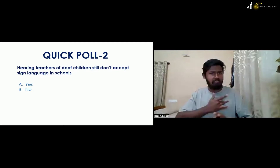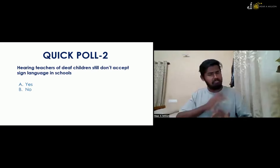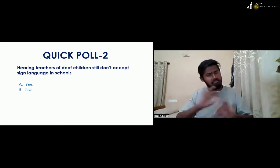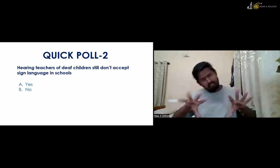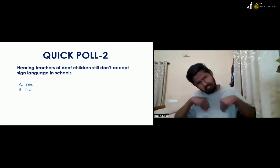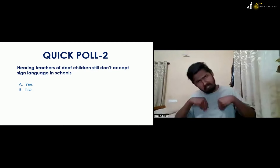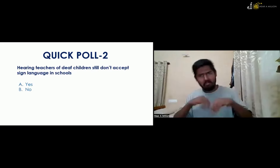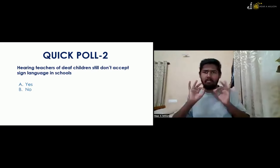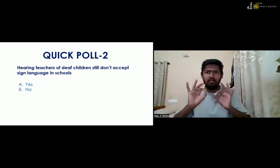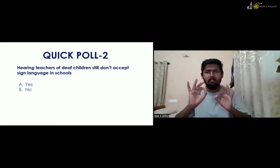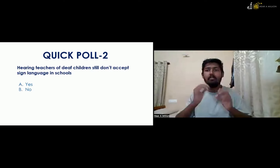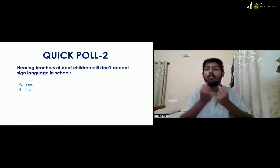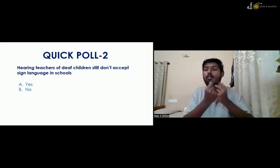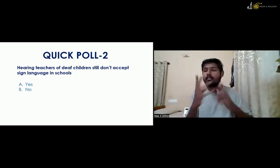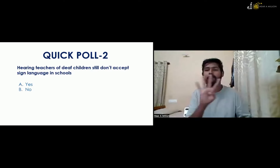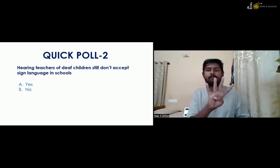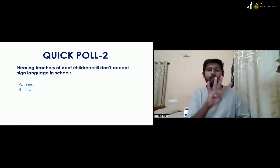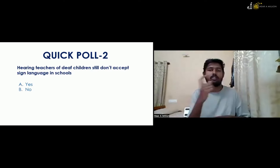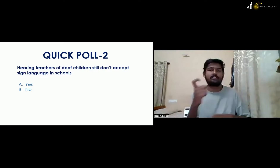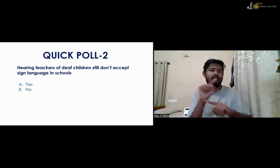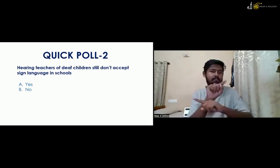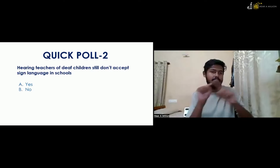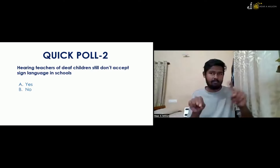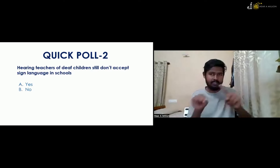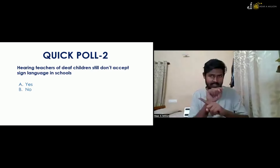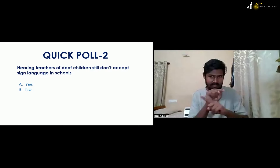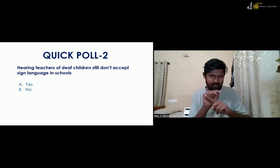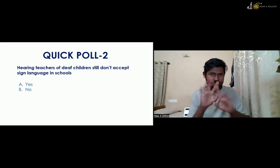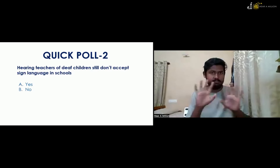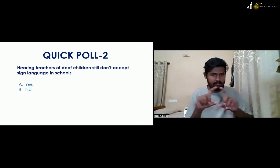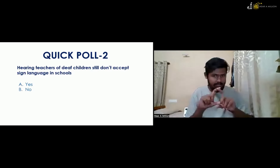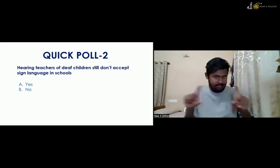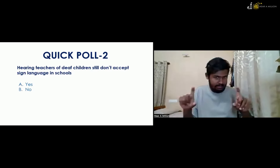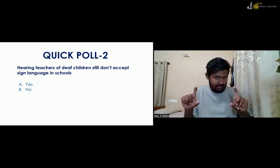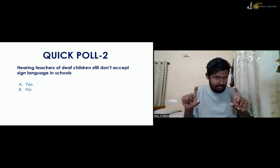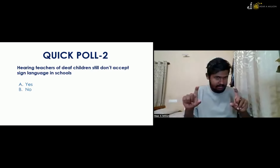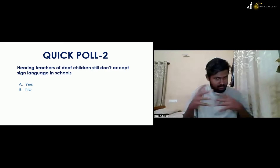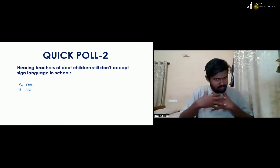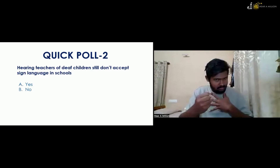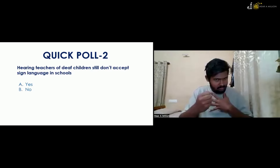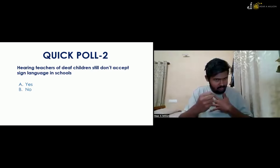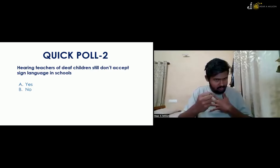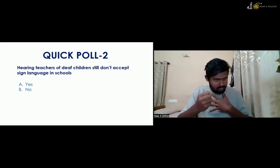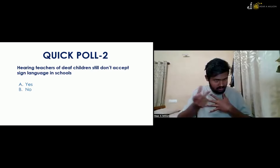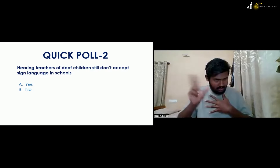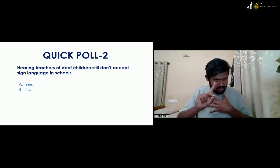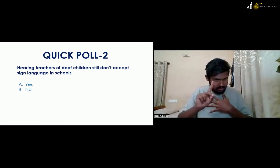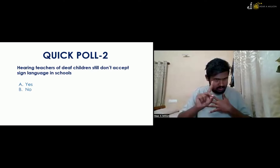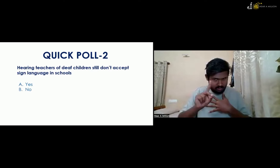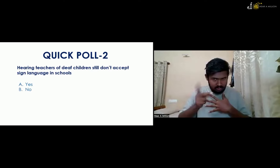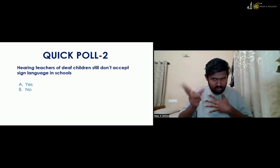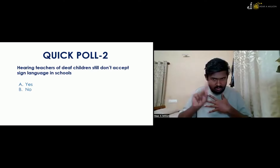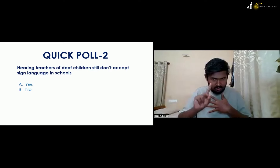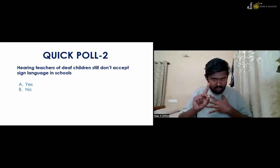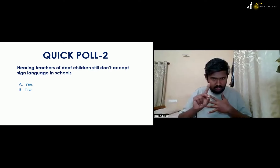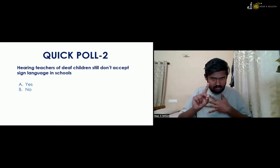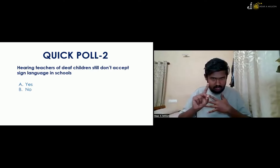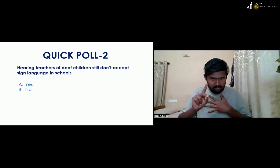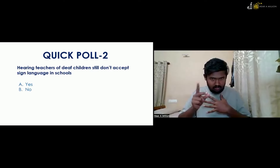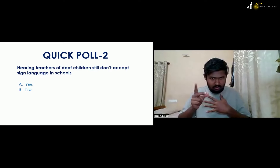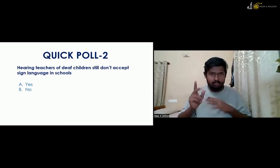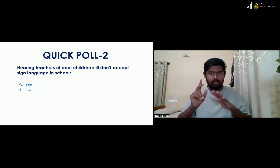ready to accept, and 47% people have said no, that means teachers are ready to accept sign language.